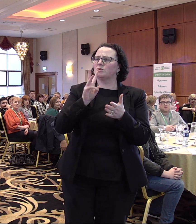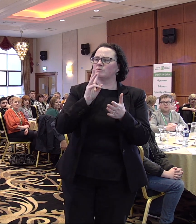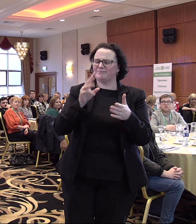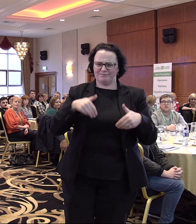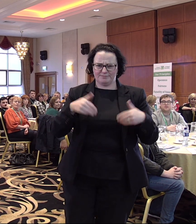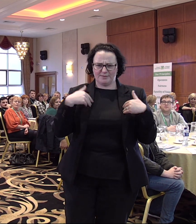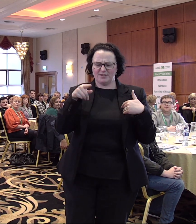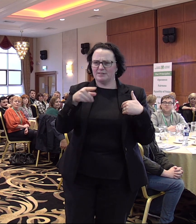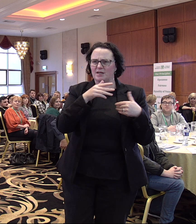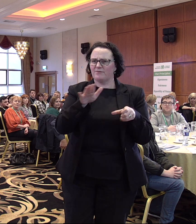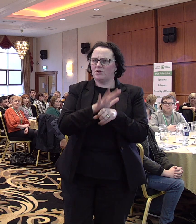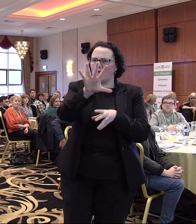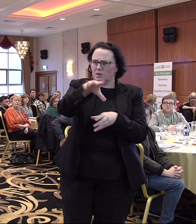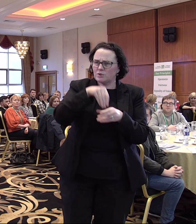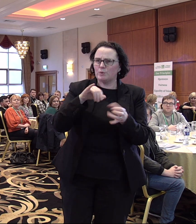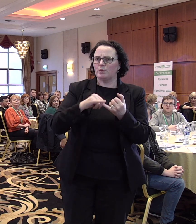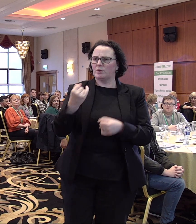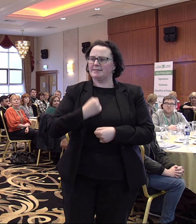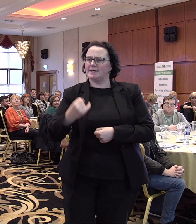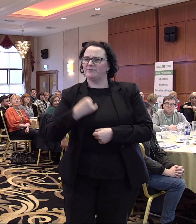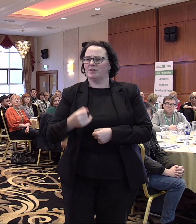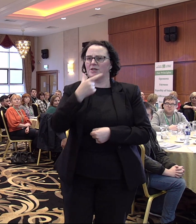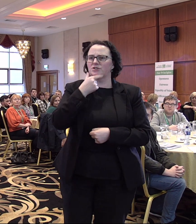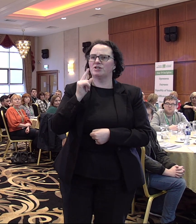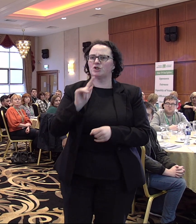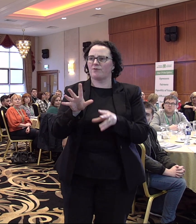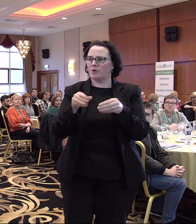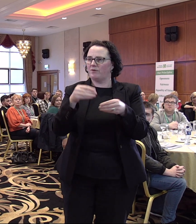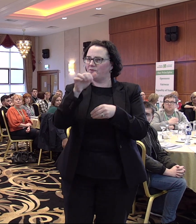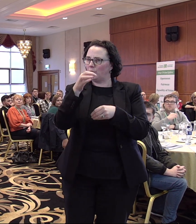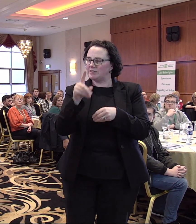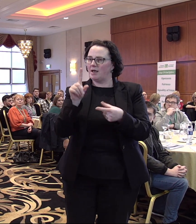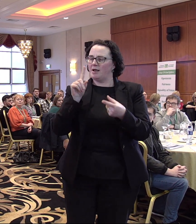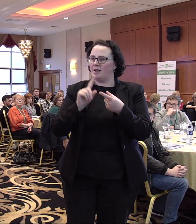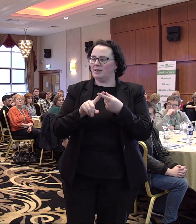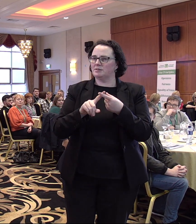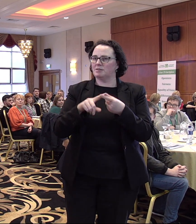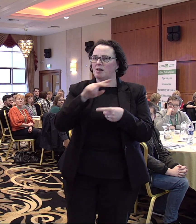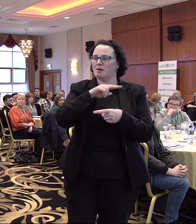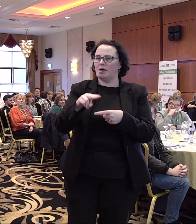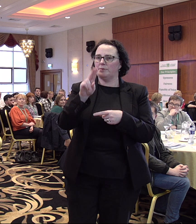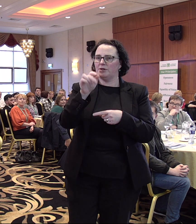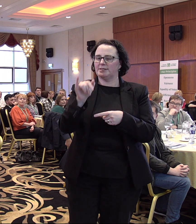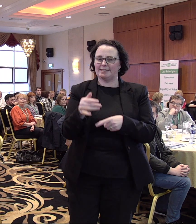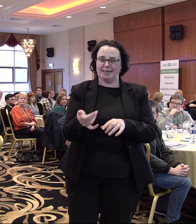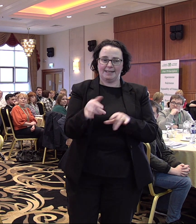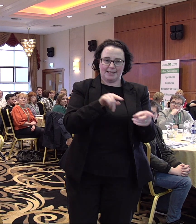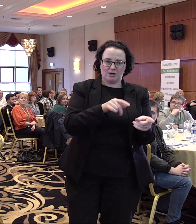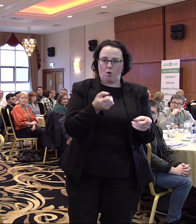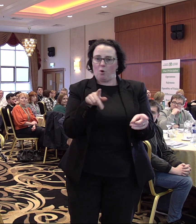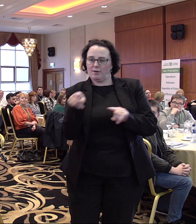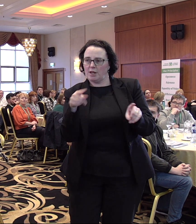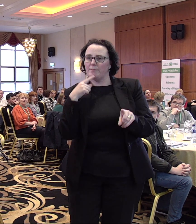inclusivity regarding people who identify as gender fluid and non-binary. It's not either or, but both